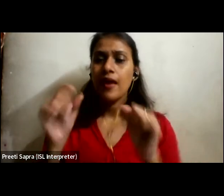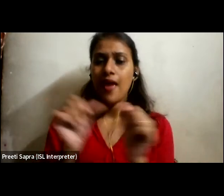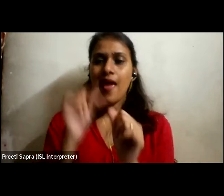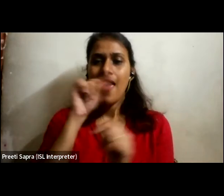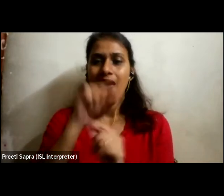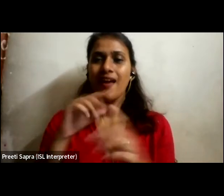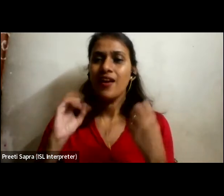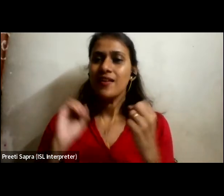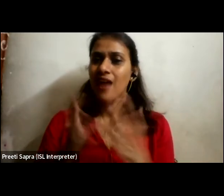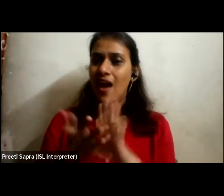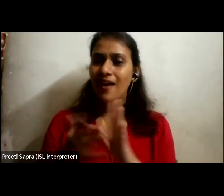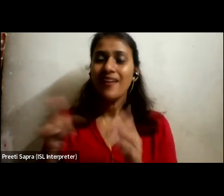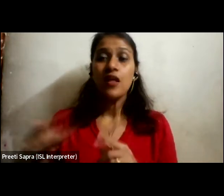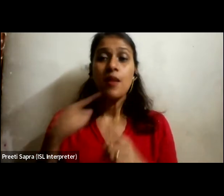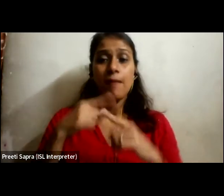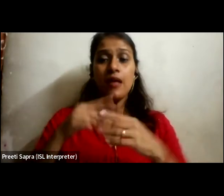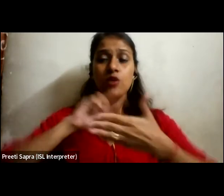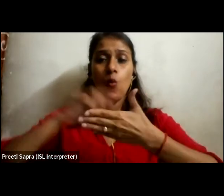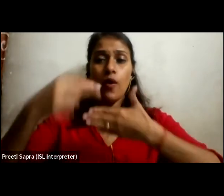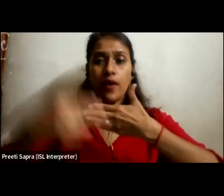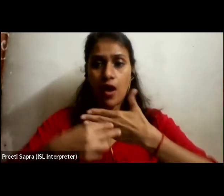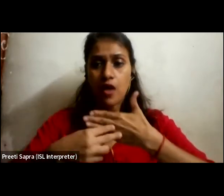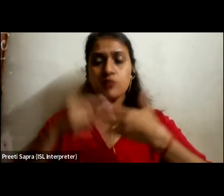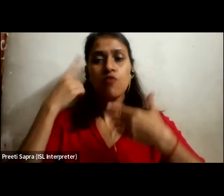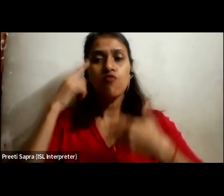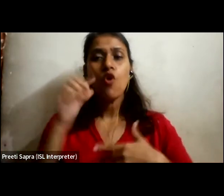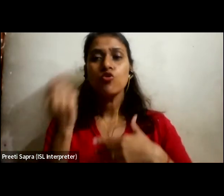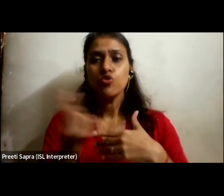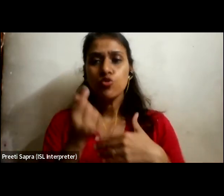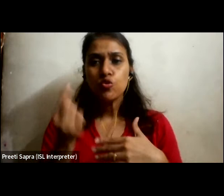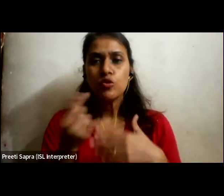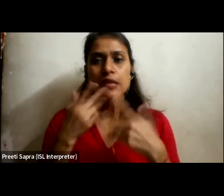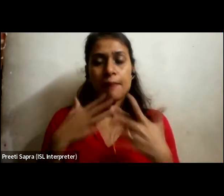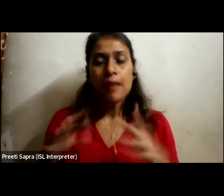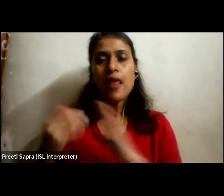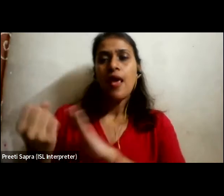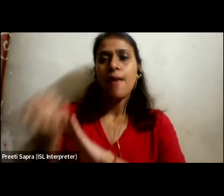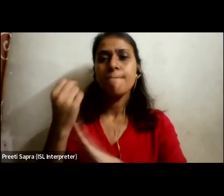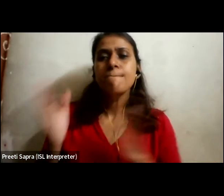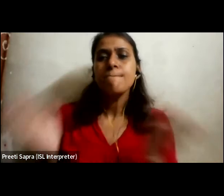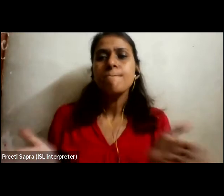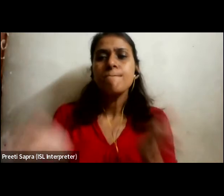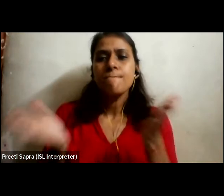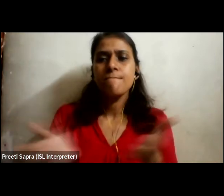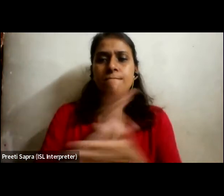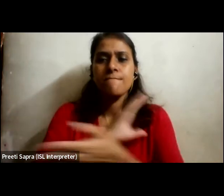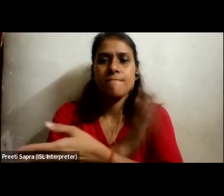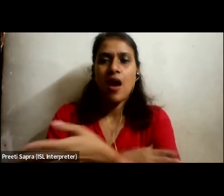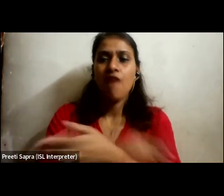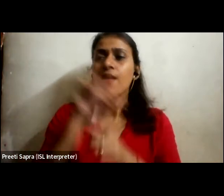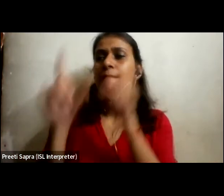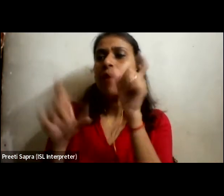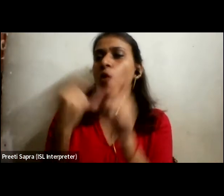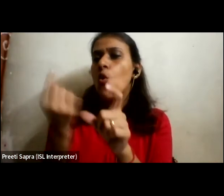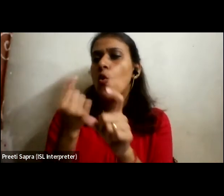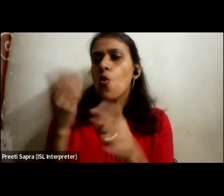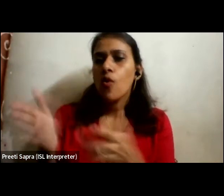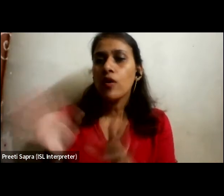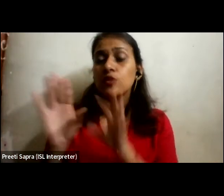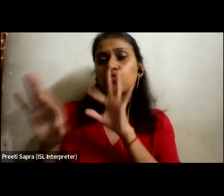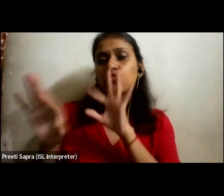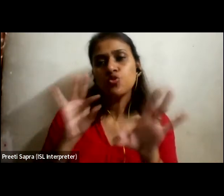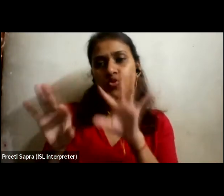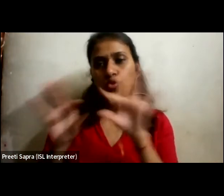transparency about when and how these systems are going to be used, and essentially empowering consumers to make informed choices about